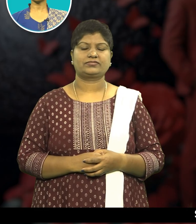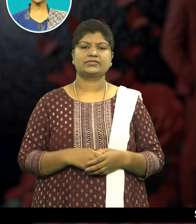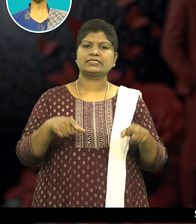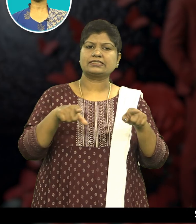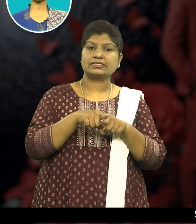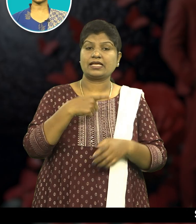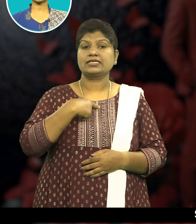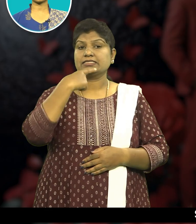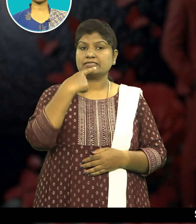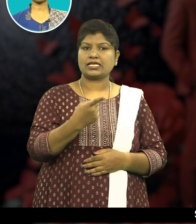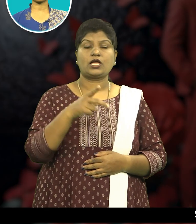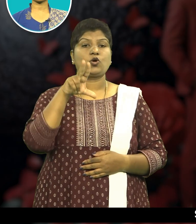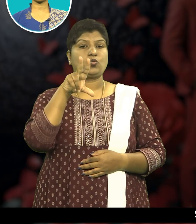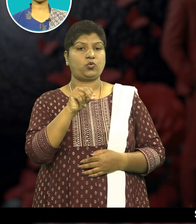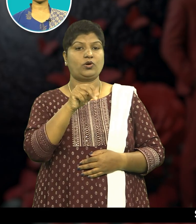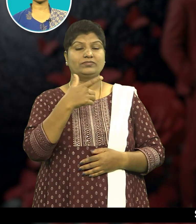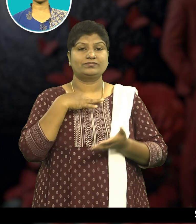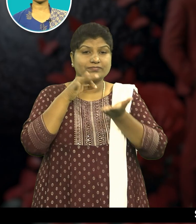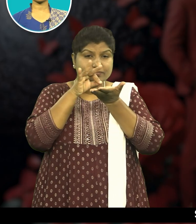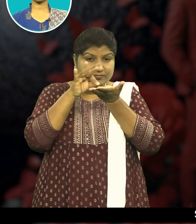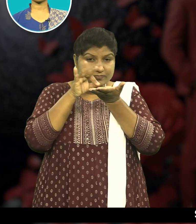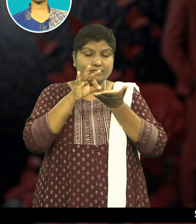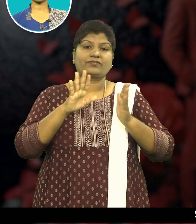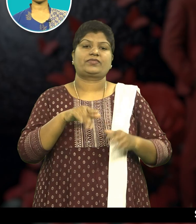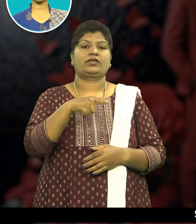Say no to drugs.